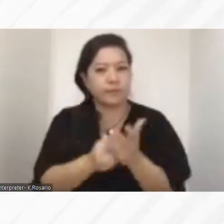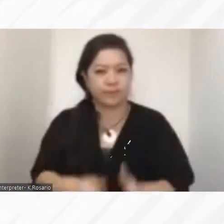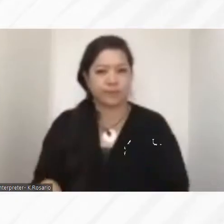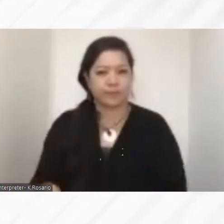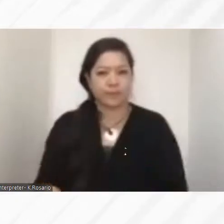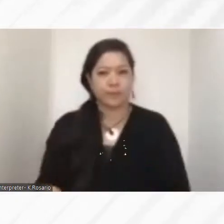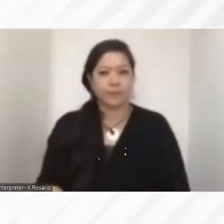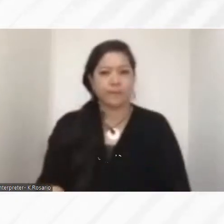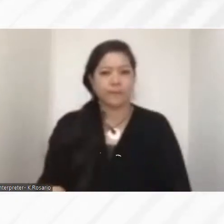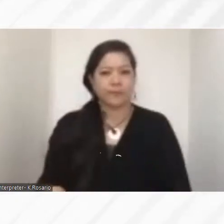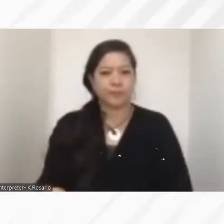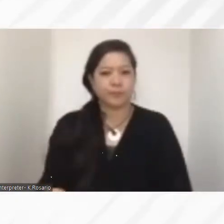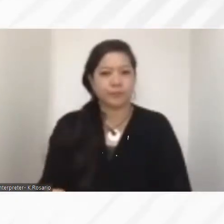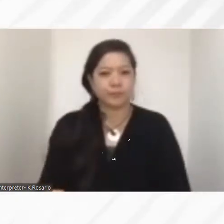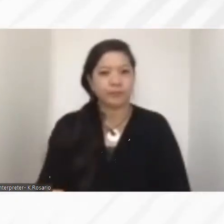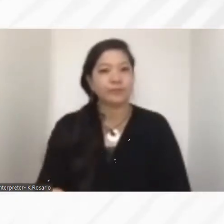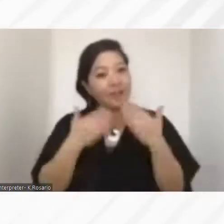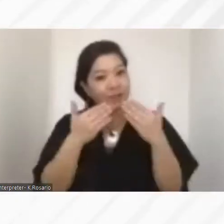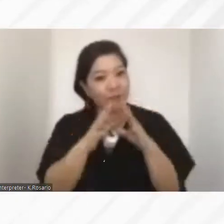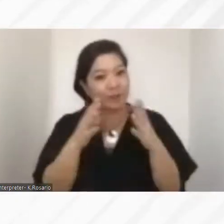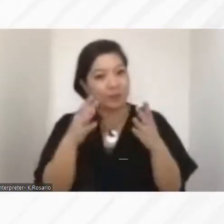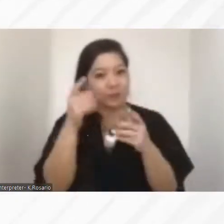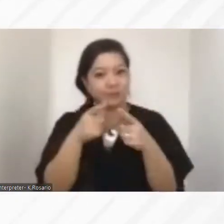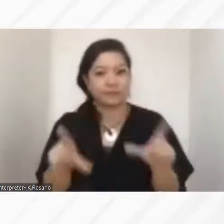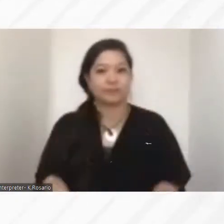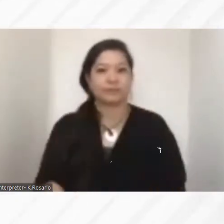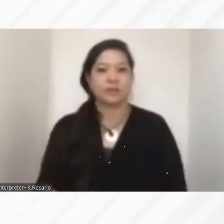much for taking time to be with us. Sizos Maasi.